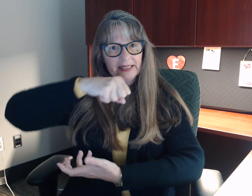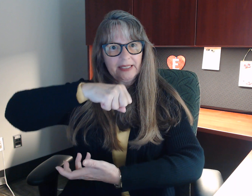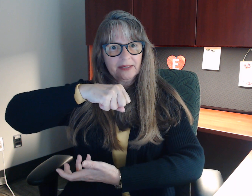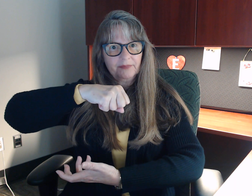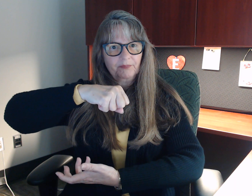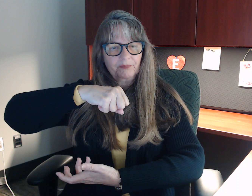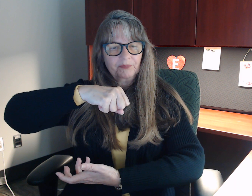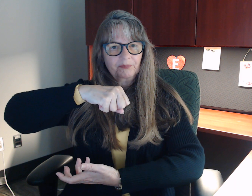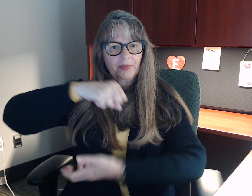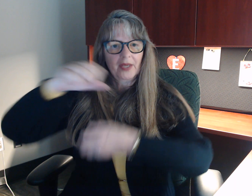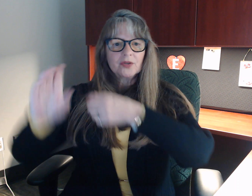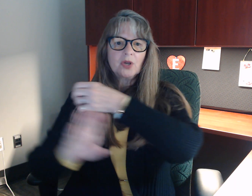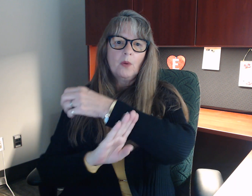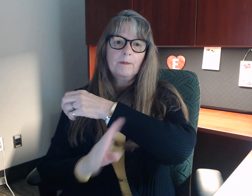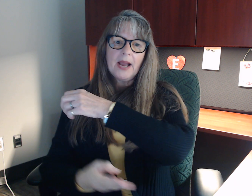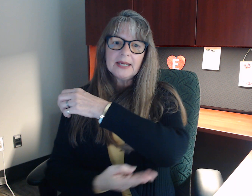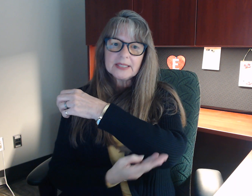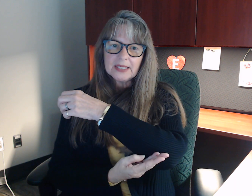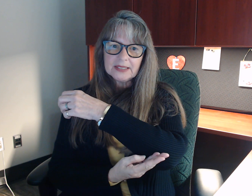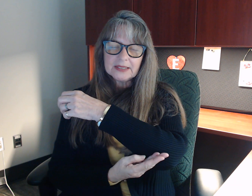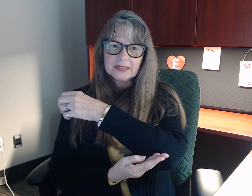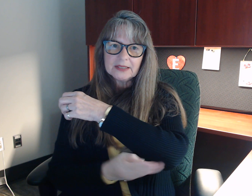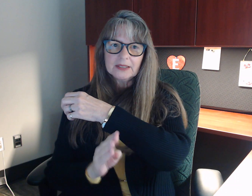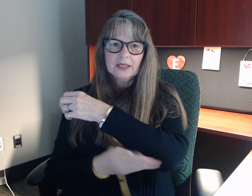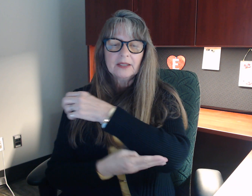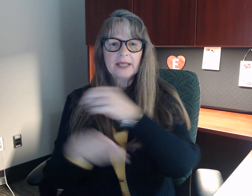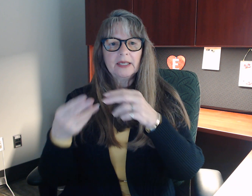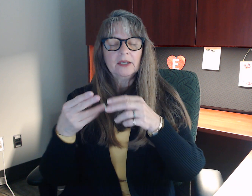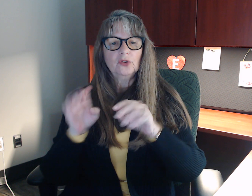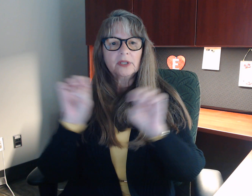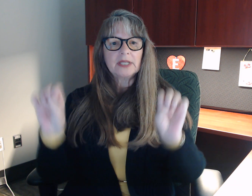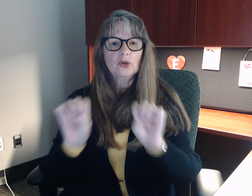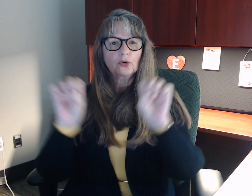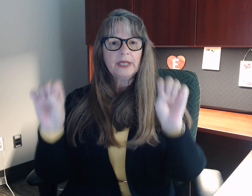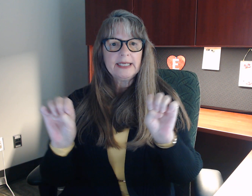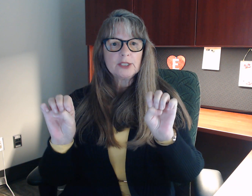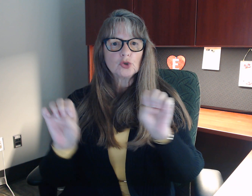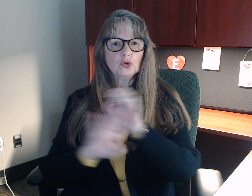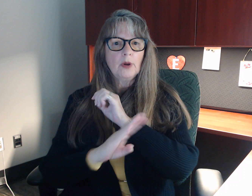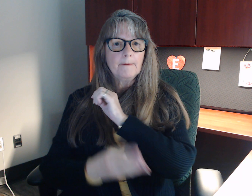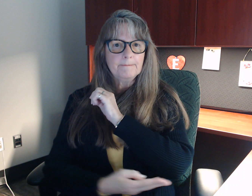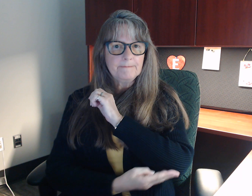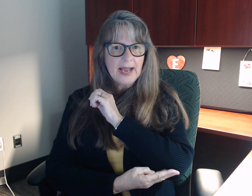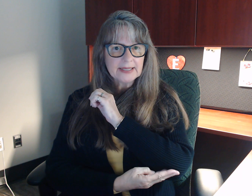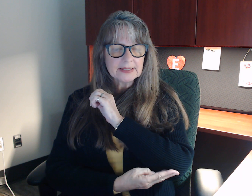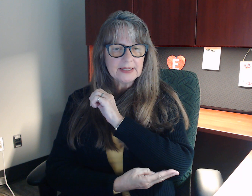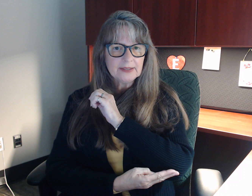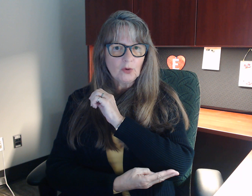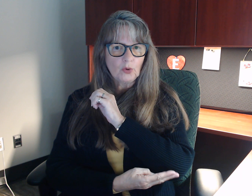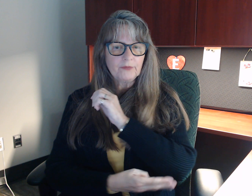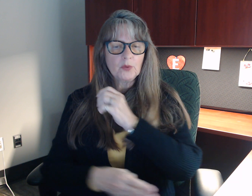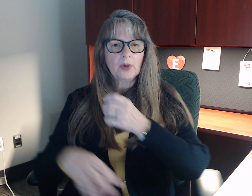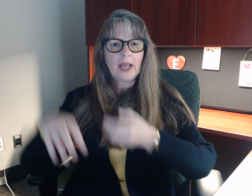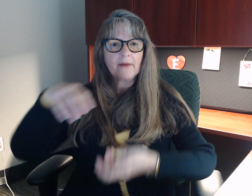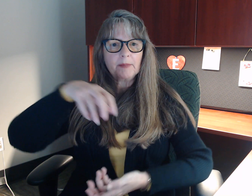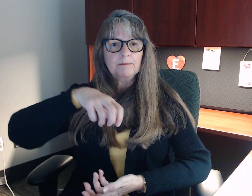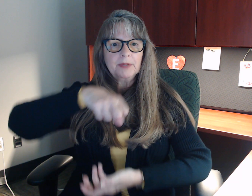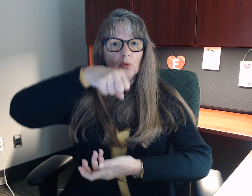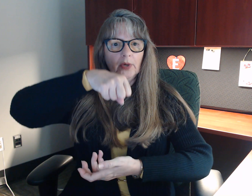basket. So basket, you could say your Easter basket, or if you want to have a big one,